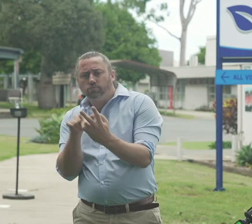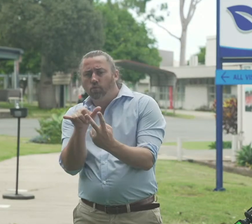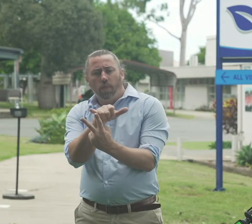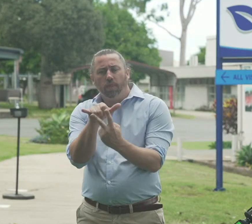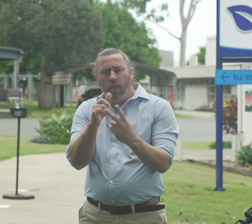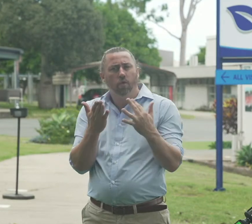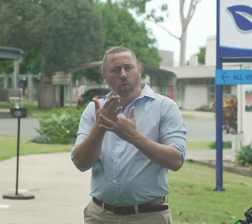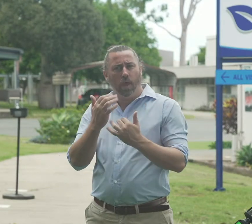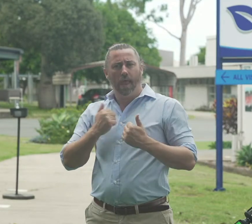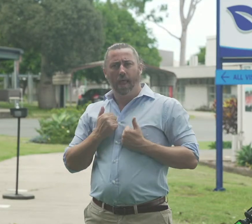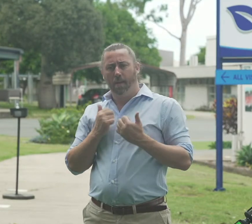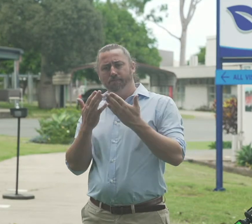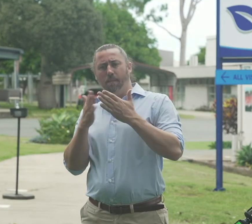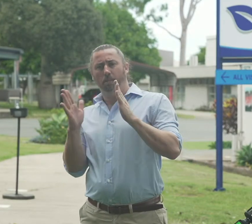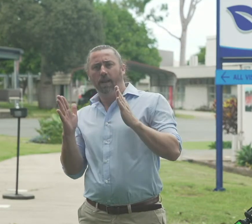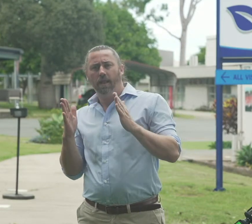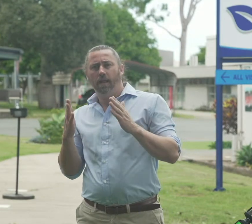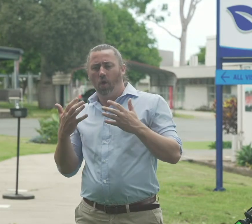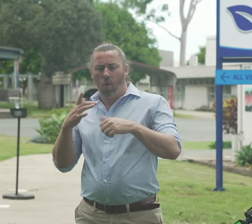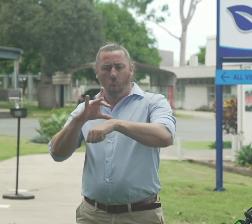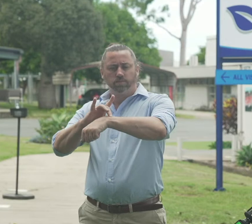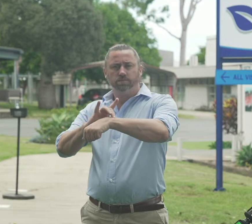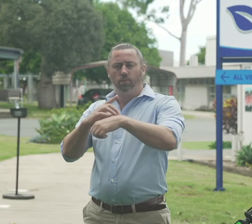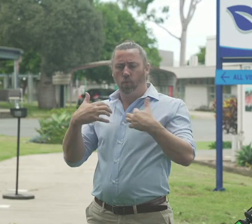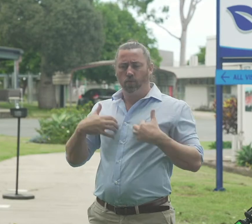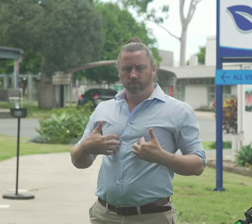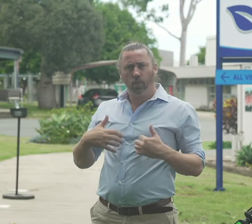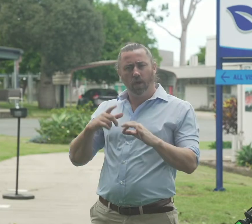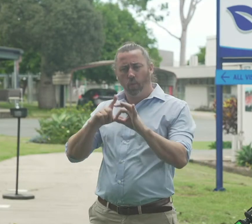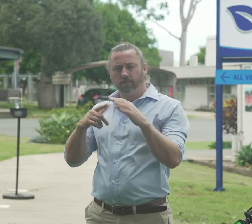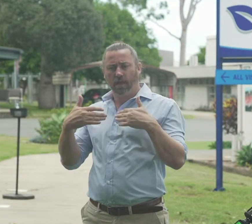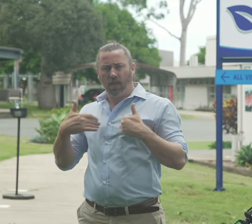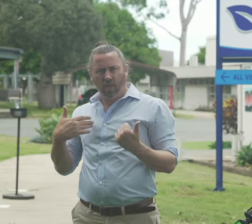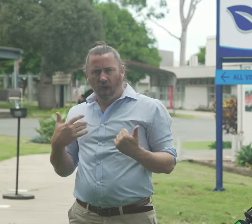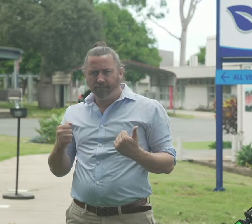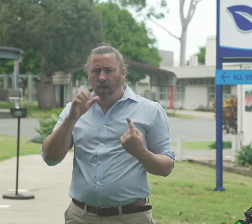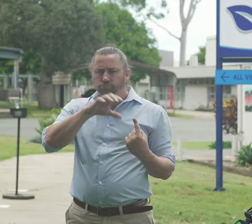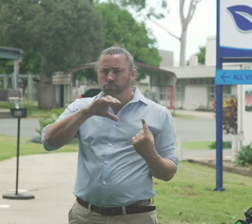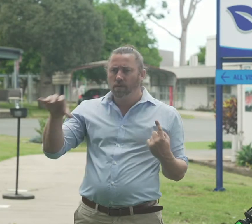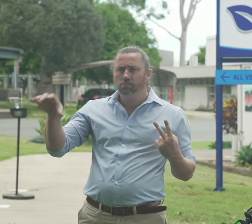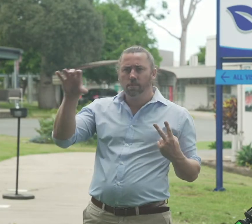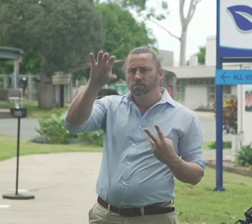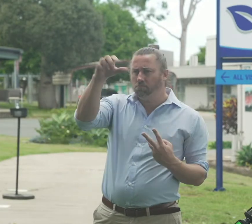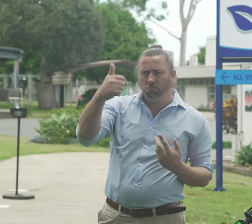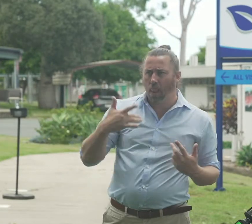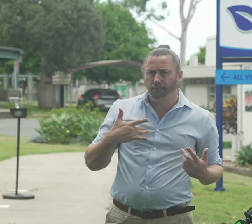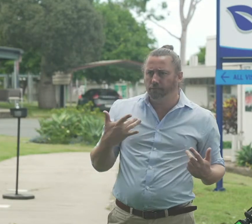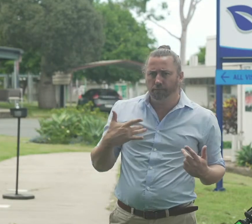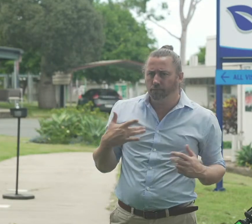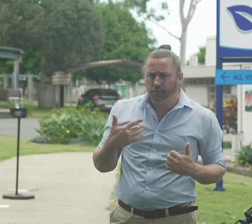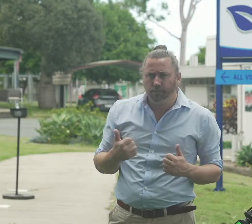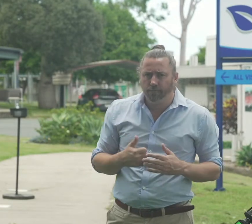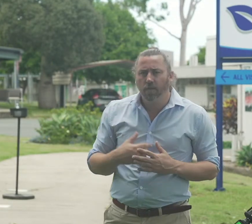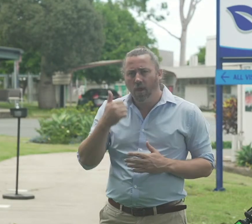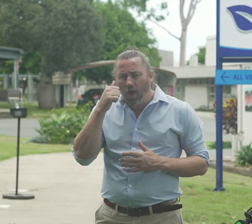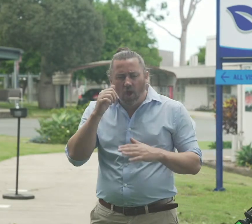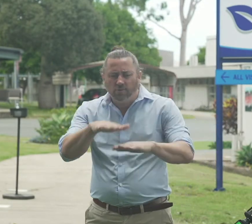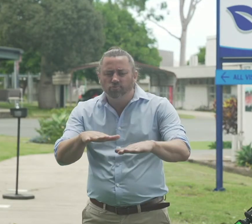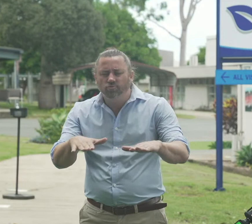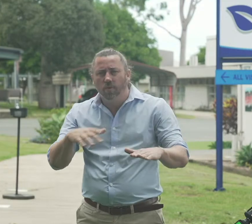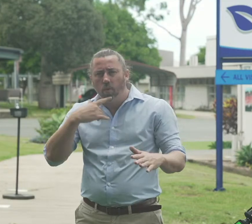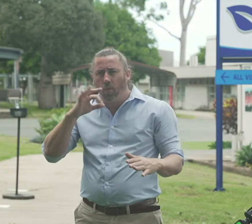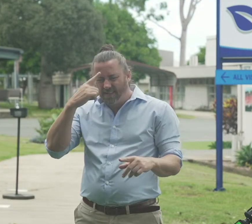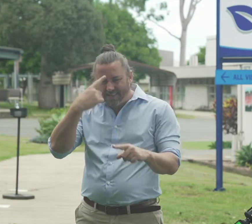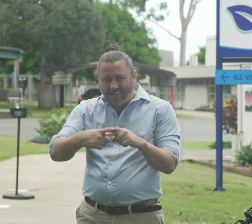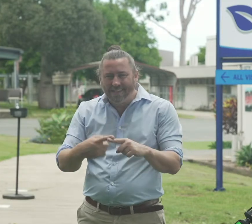health clinics, through the public hospital and Queensland health clinics. So we really do. So children, as we know, get very mild symptoms, and it